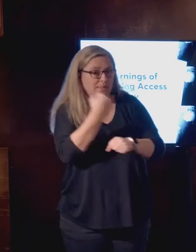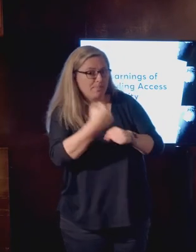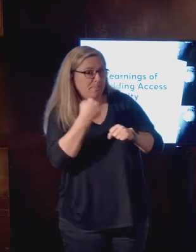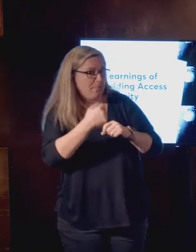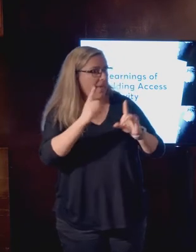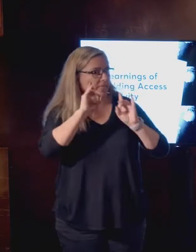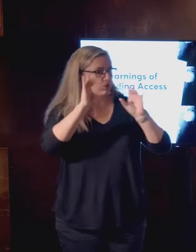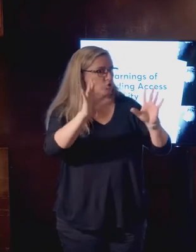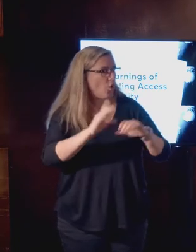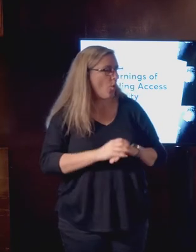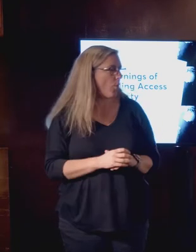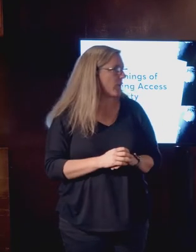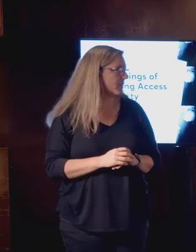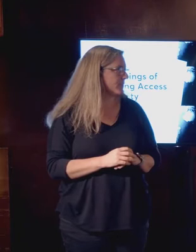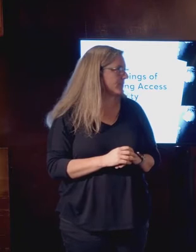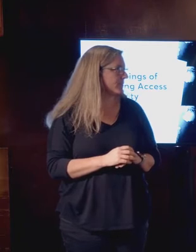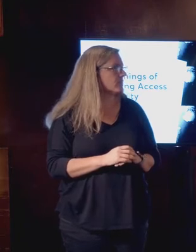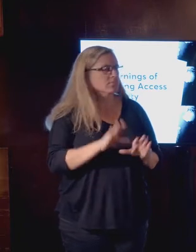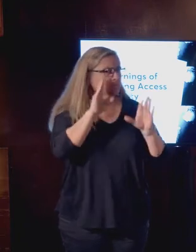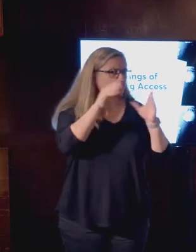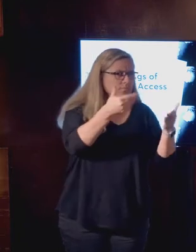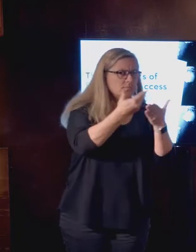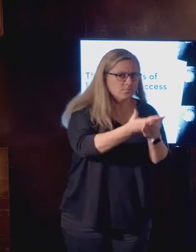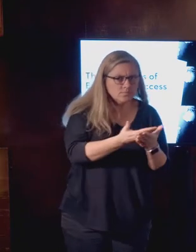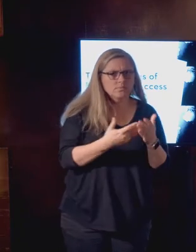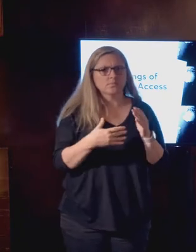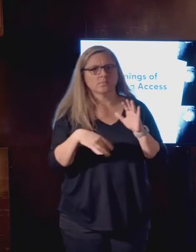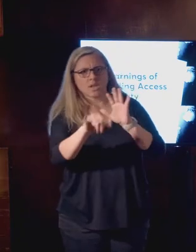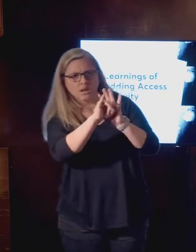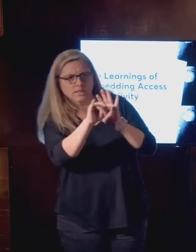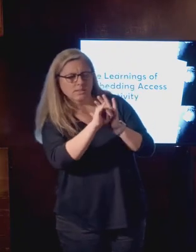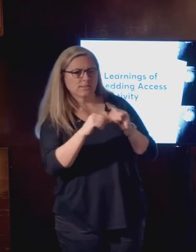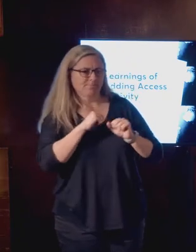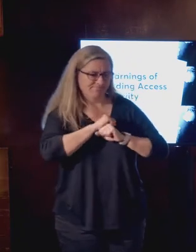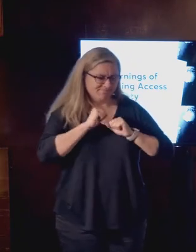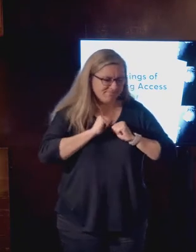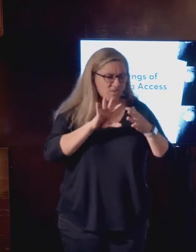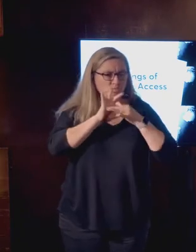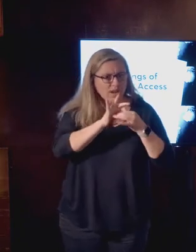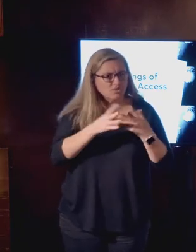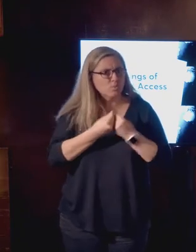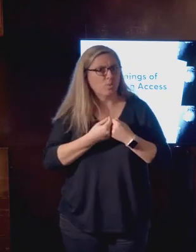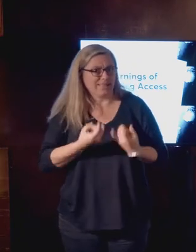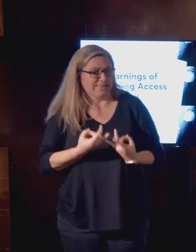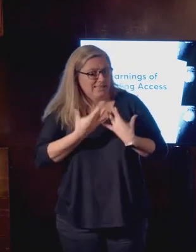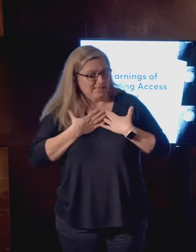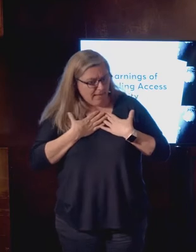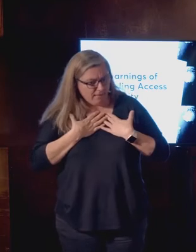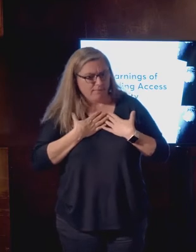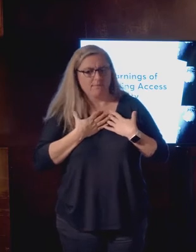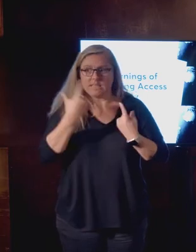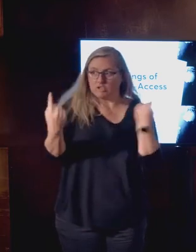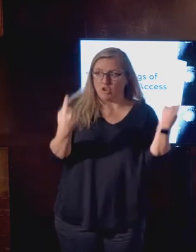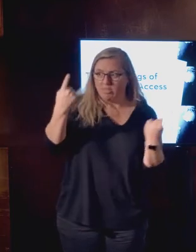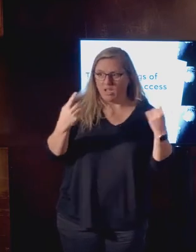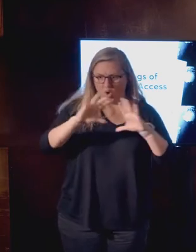was looking at identity and looking at our relationship with ourselves, each other and the earth. Yet